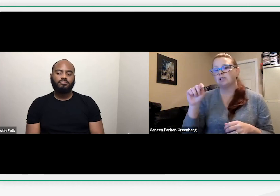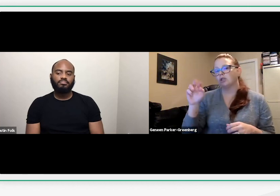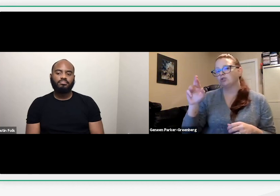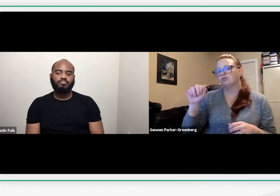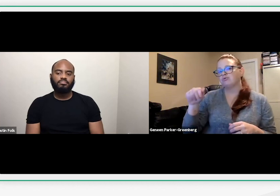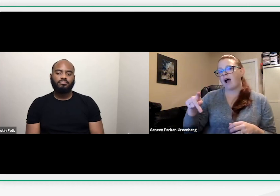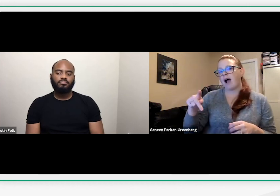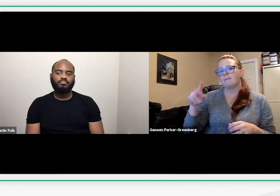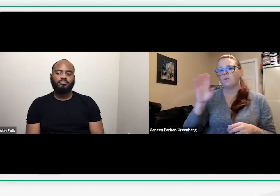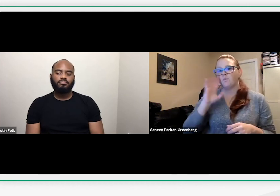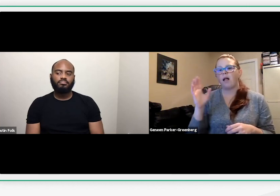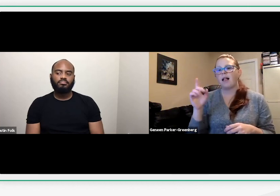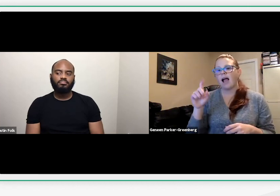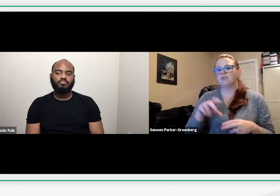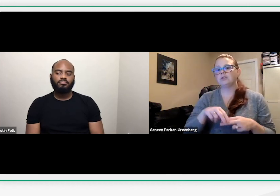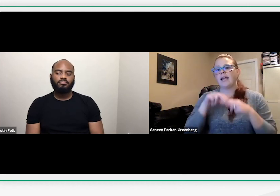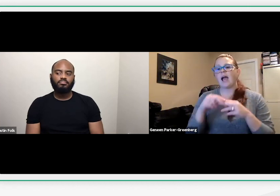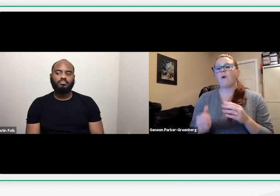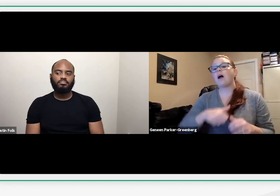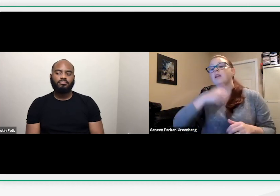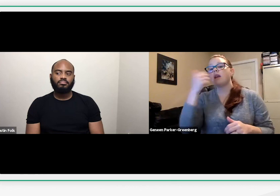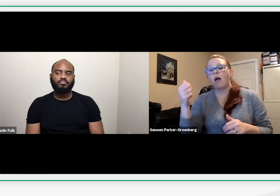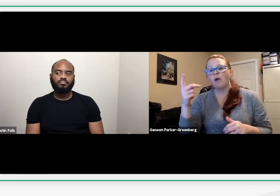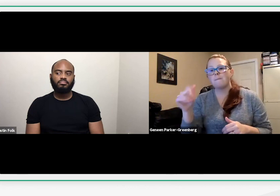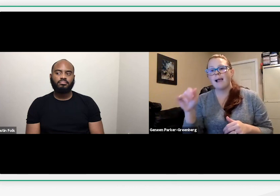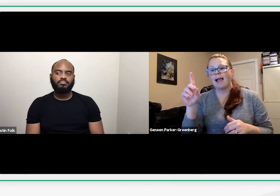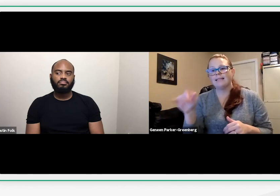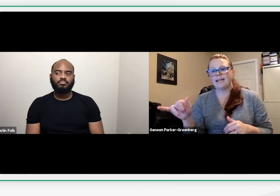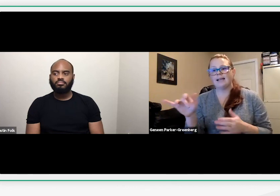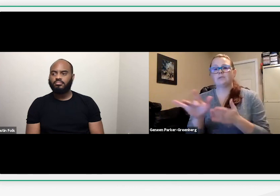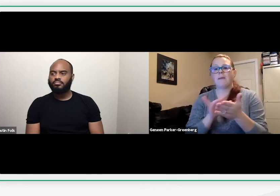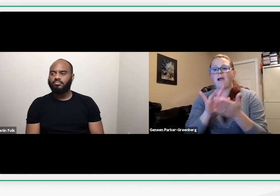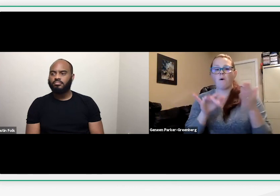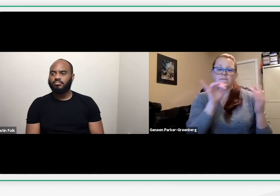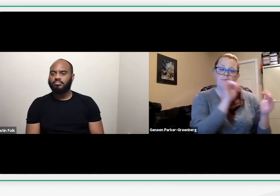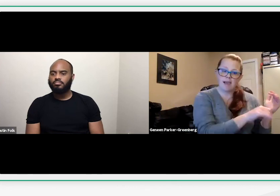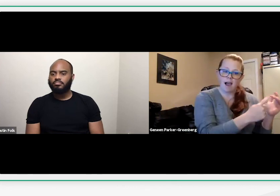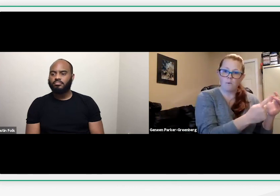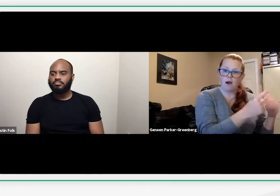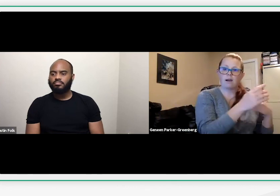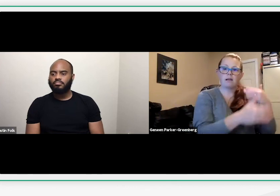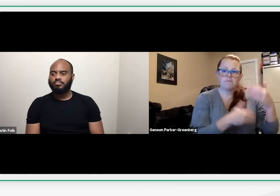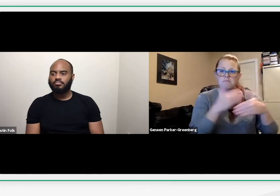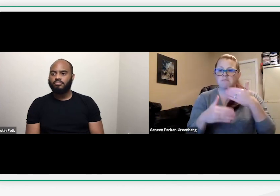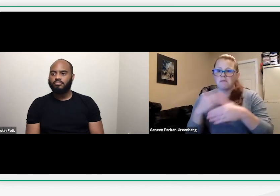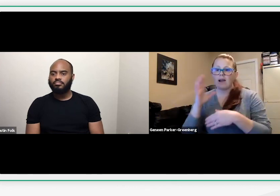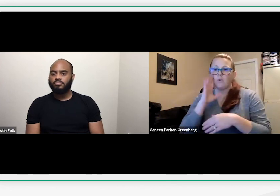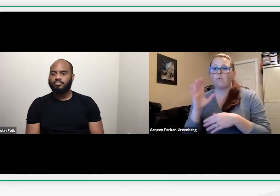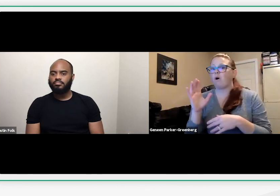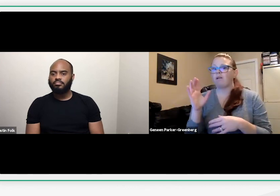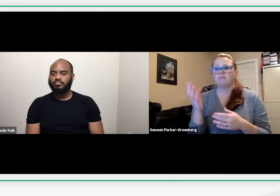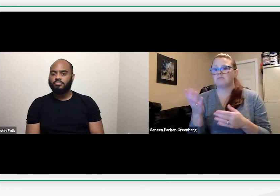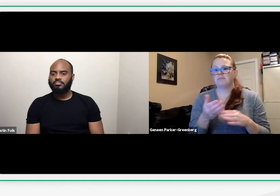of a whole year, that's a lot of money you'll have to pay back. And also, it really puts you in this cycle, a